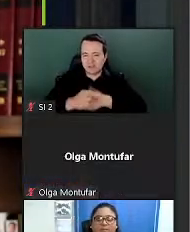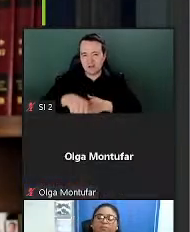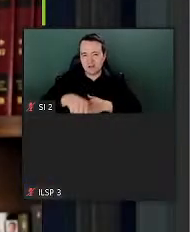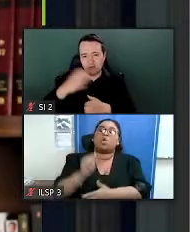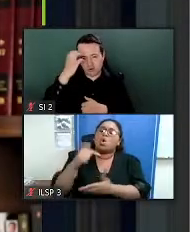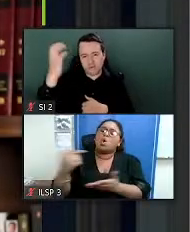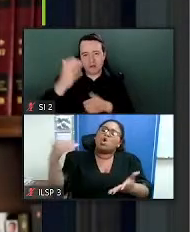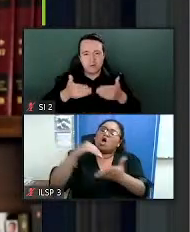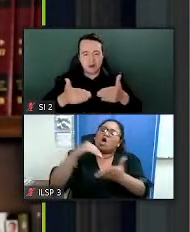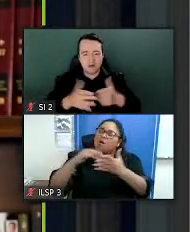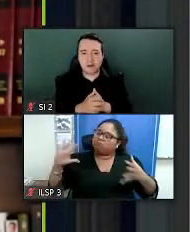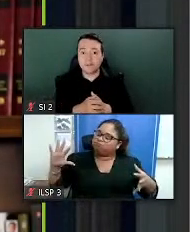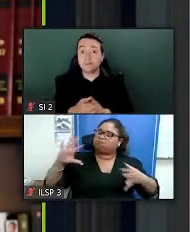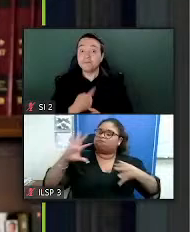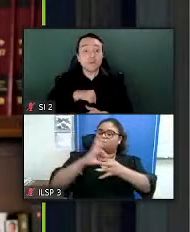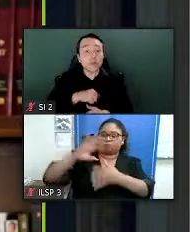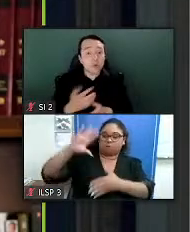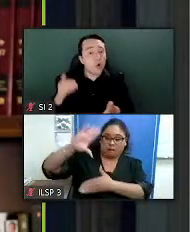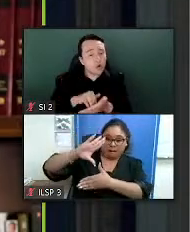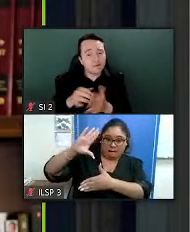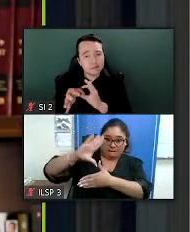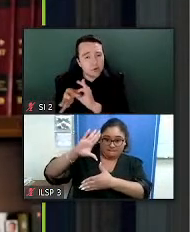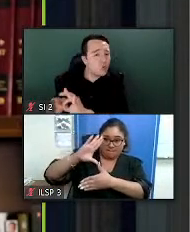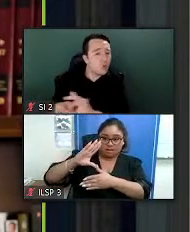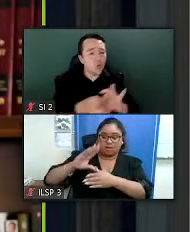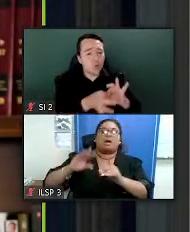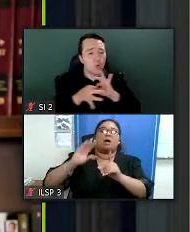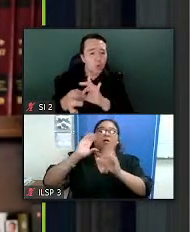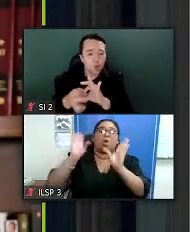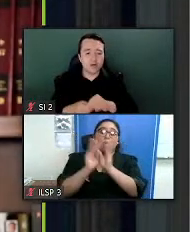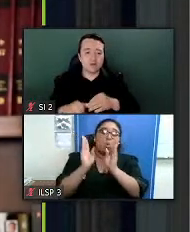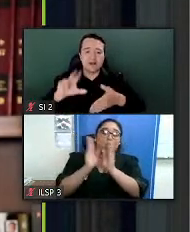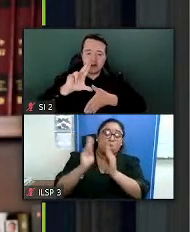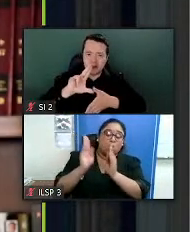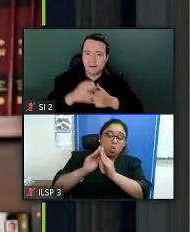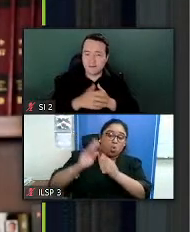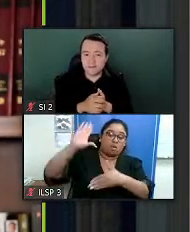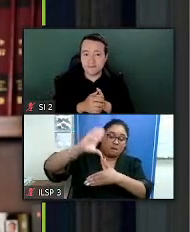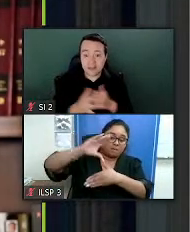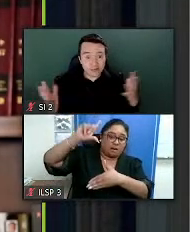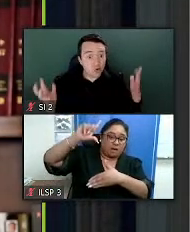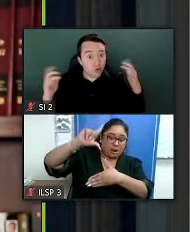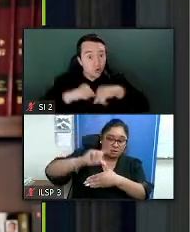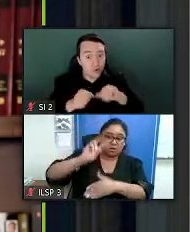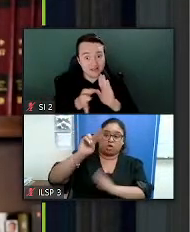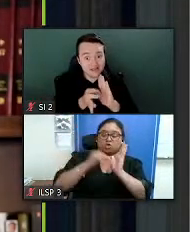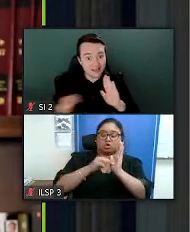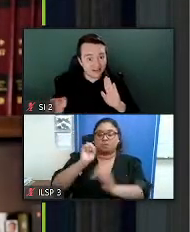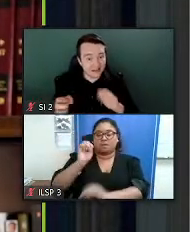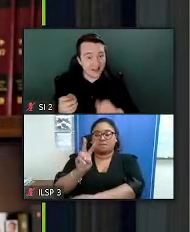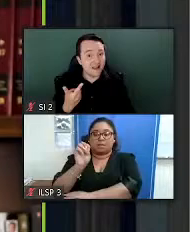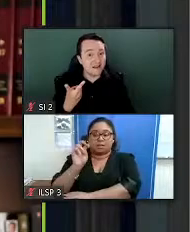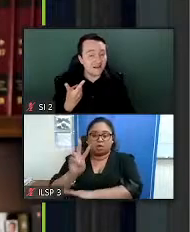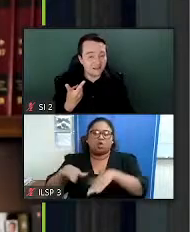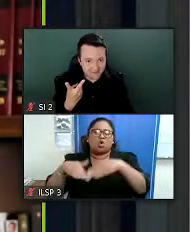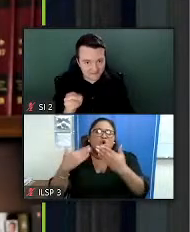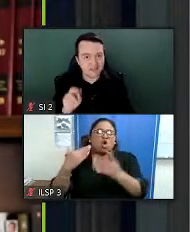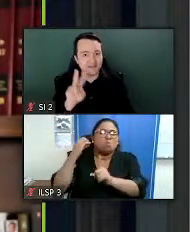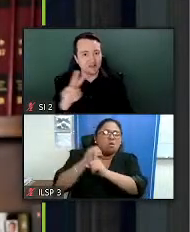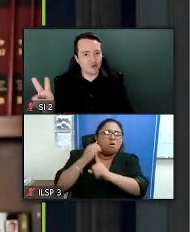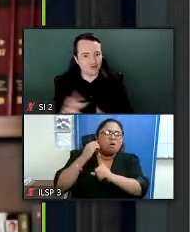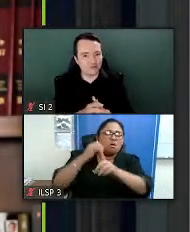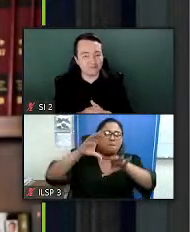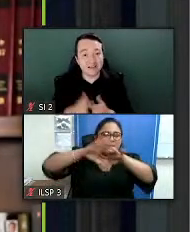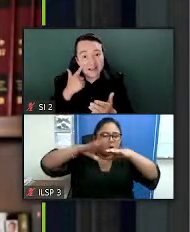panama today we joined americas again in this satellite 2022 satellite summit latin america and the caribbean as